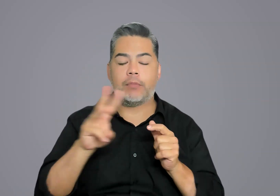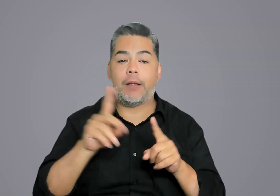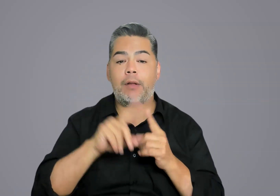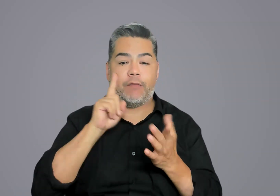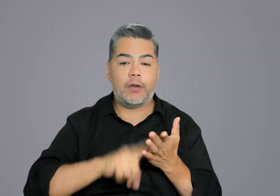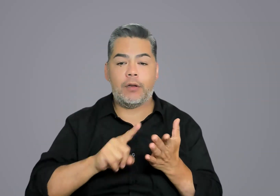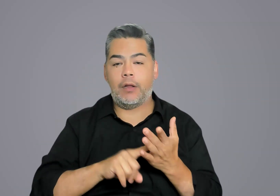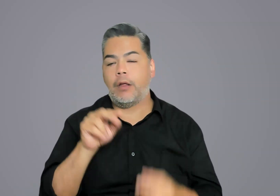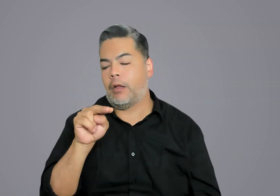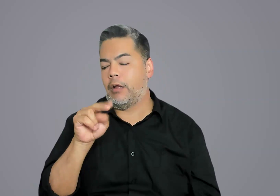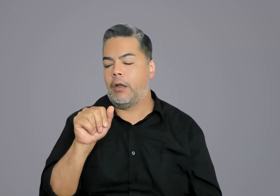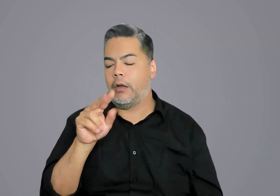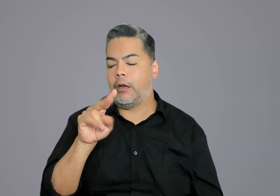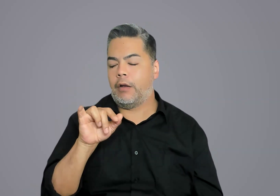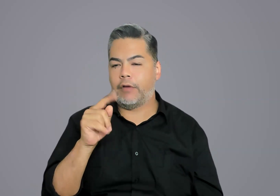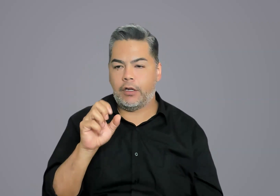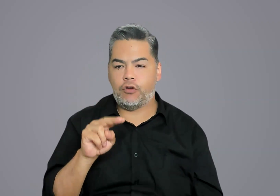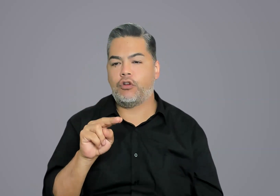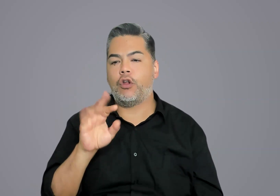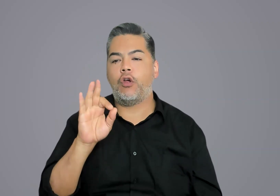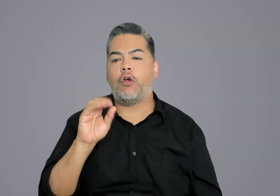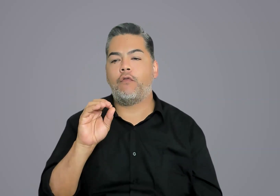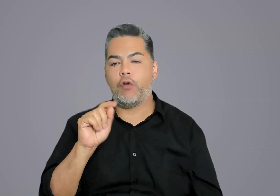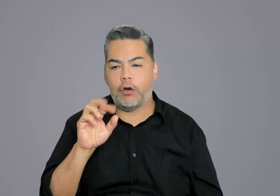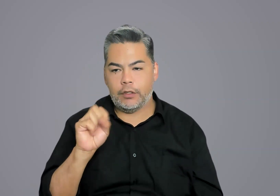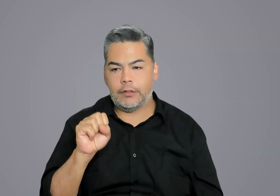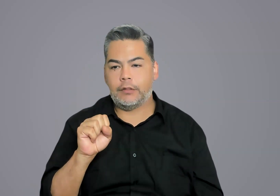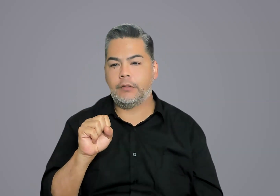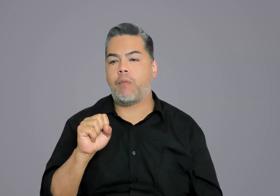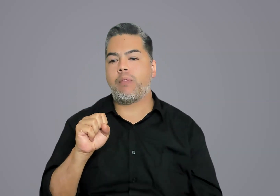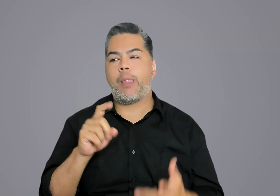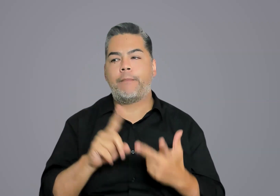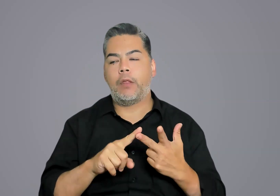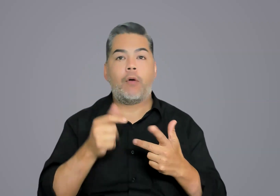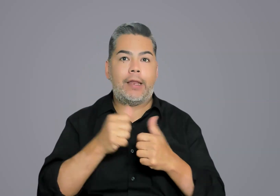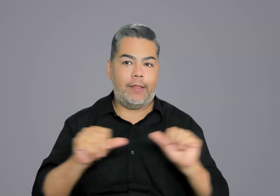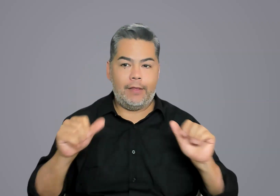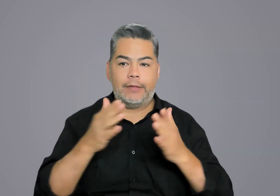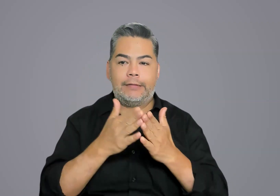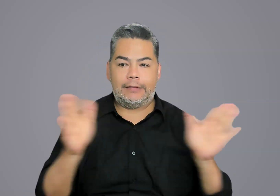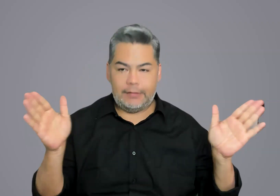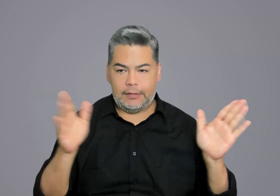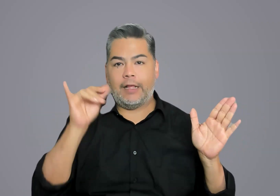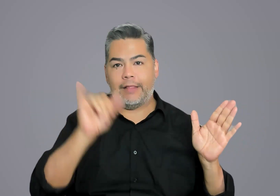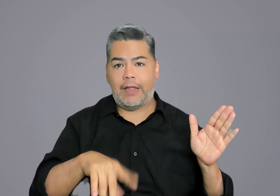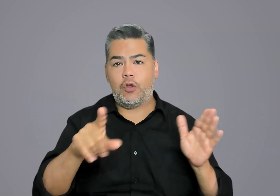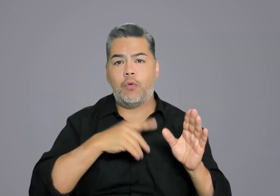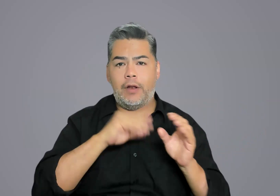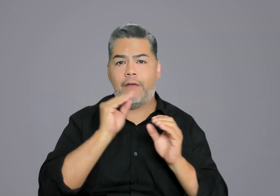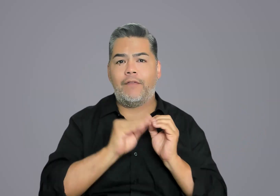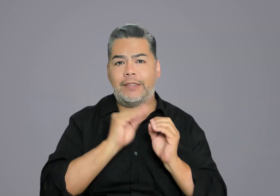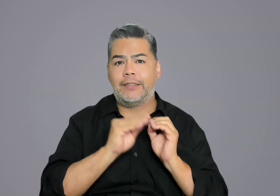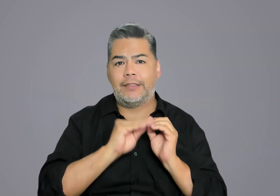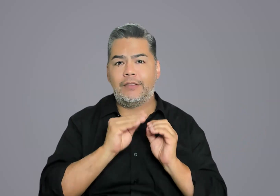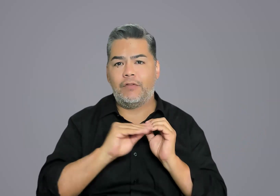like navigation and footers, anything site-wide, you also can fix a lot of things just from that one inspection. And you